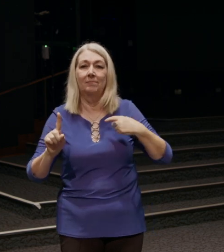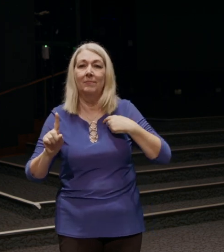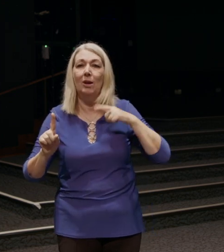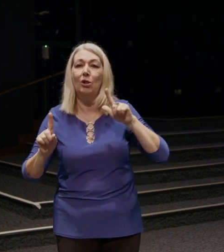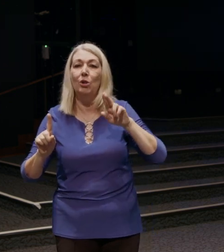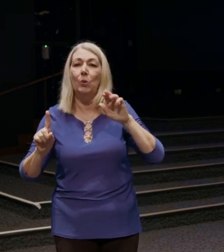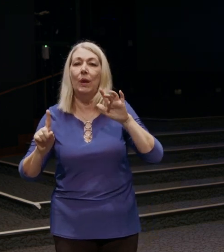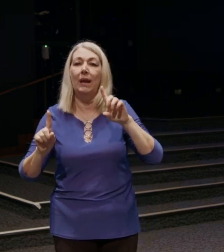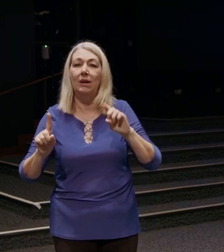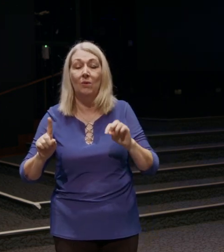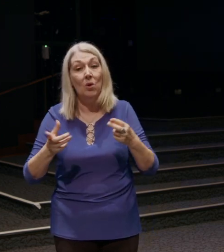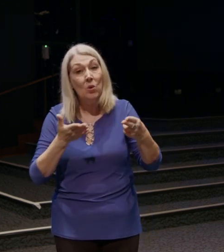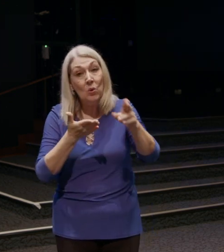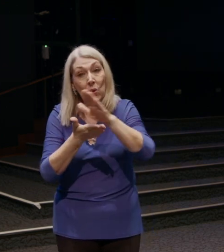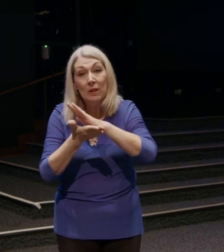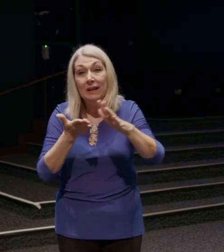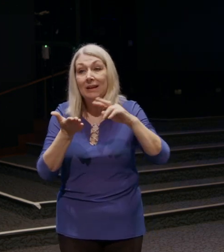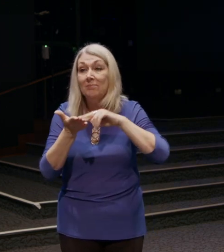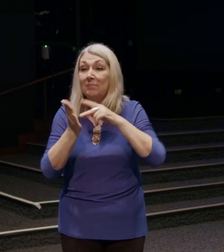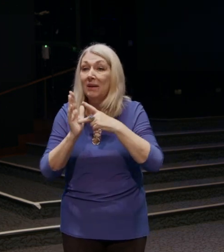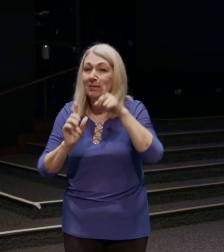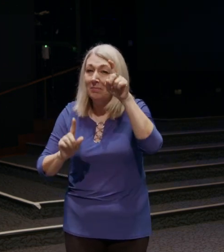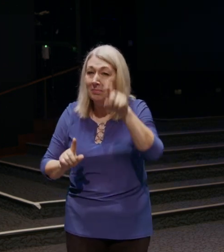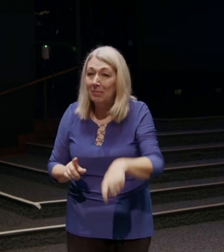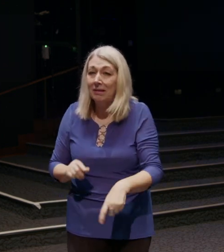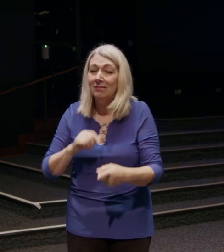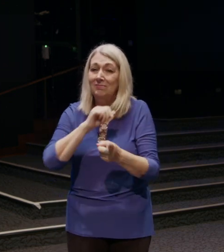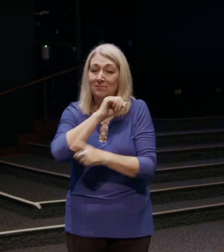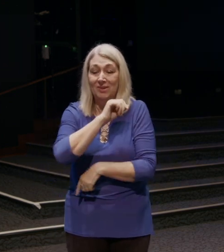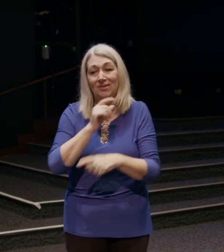Holiness demands that sin be punished.